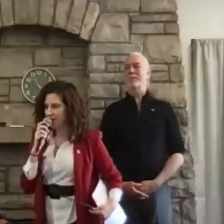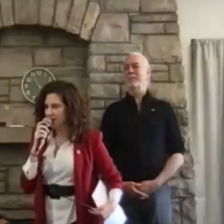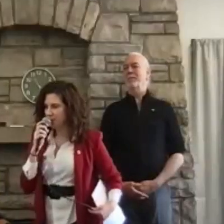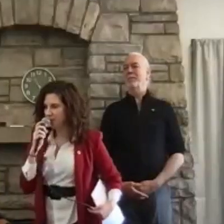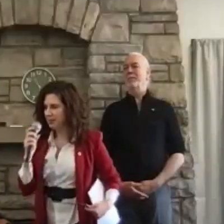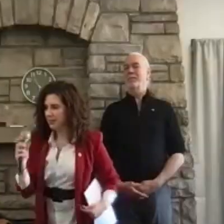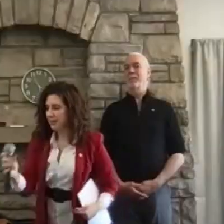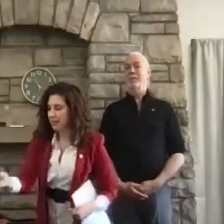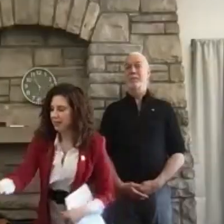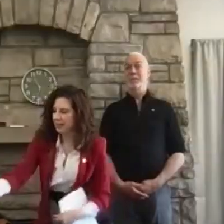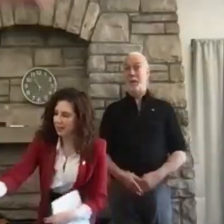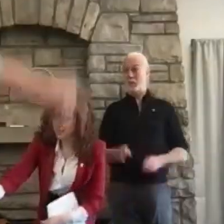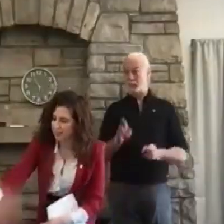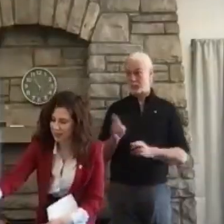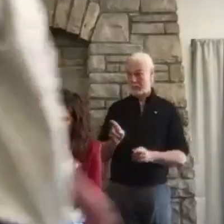Ready, Mama?